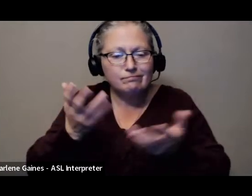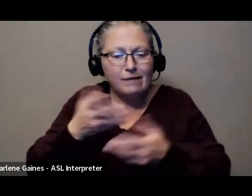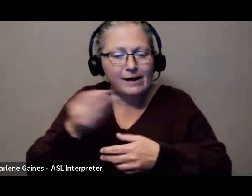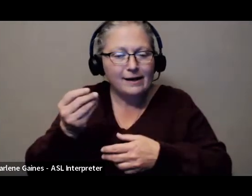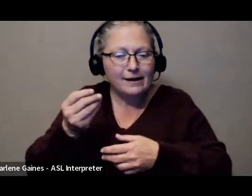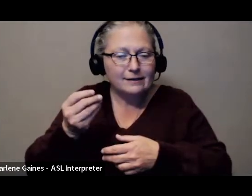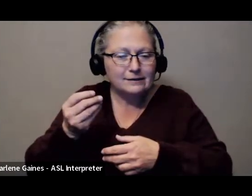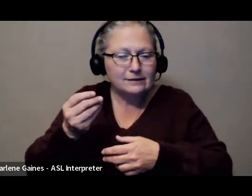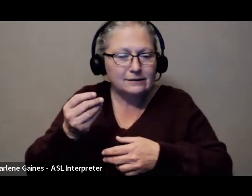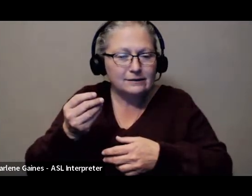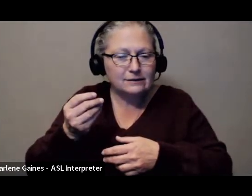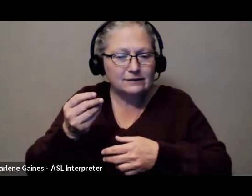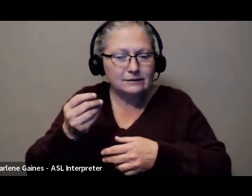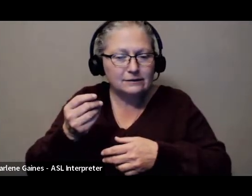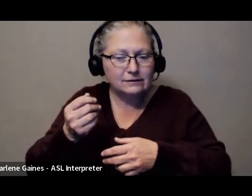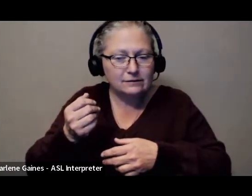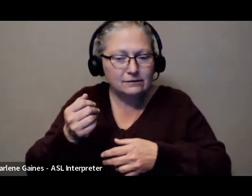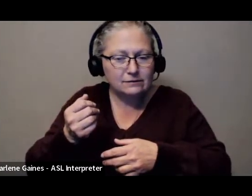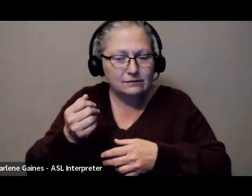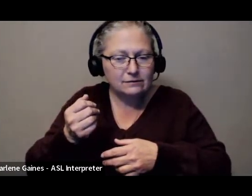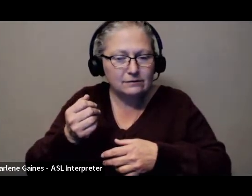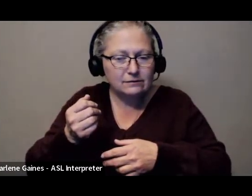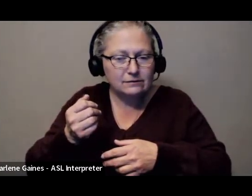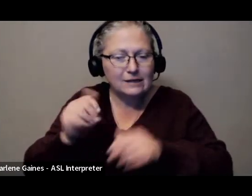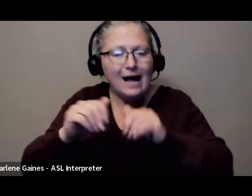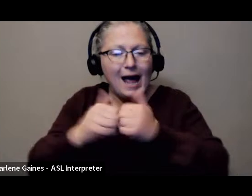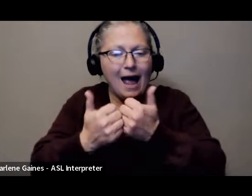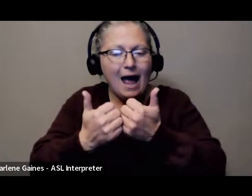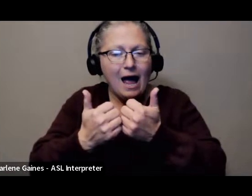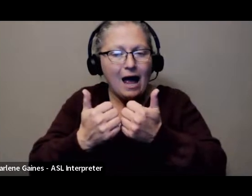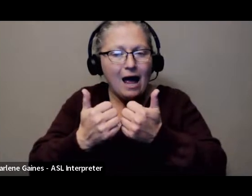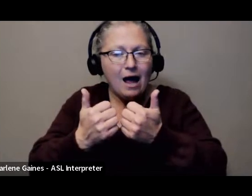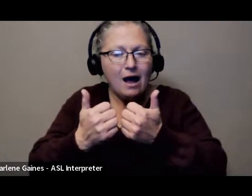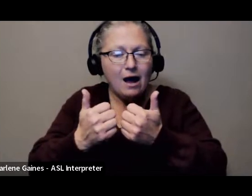And then how are they going to be supported